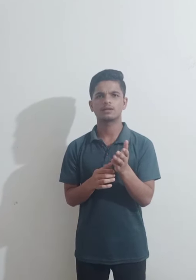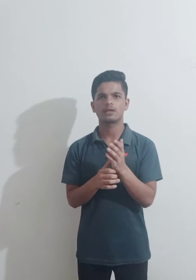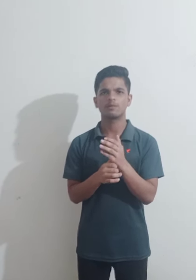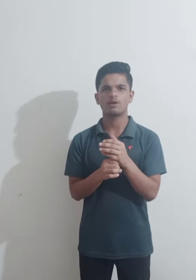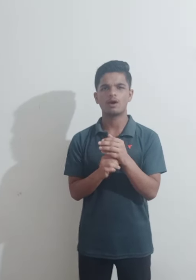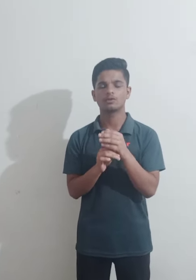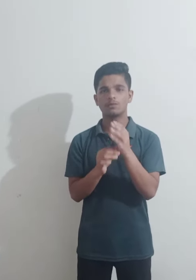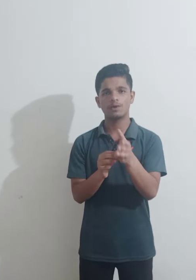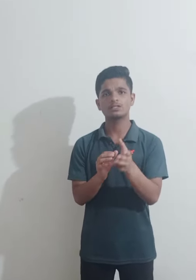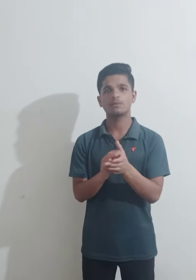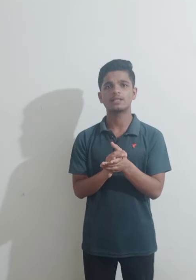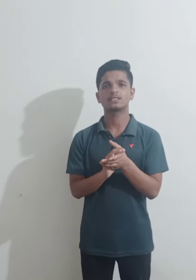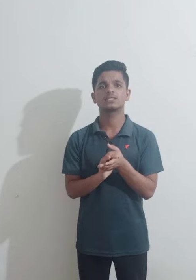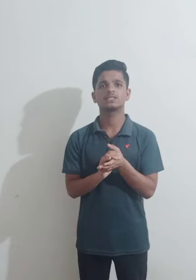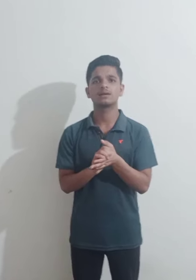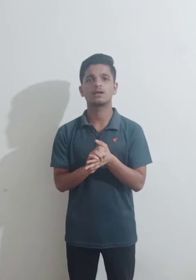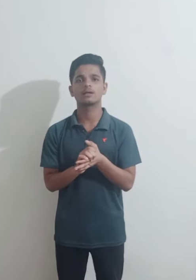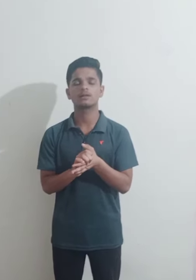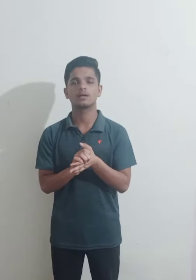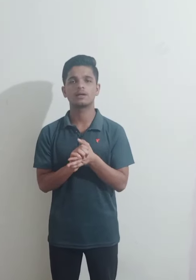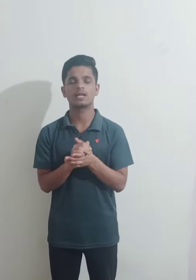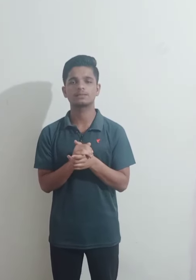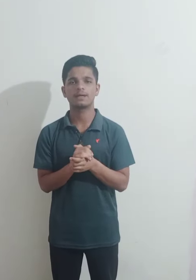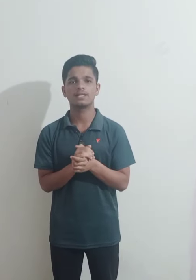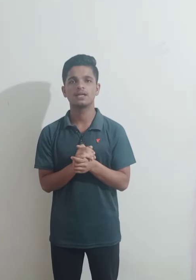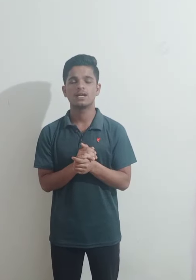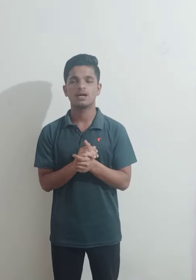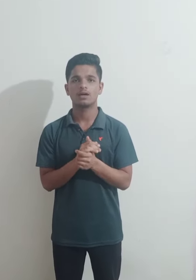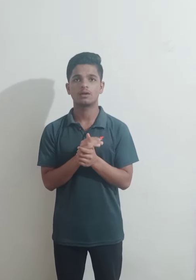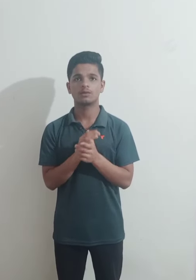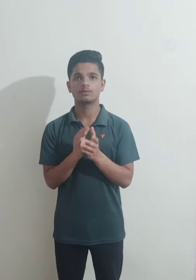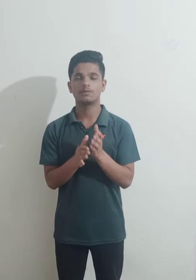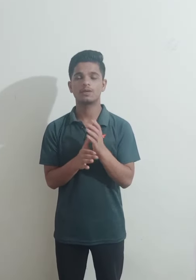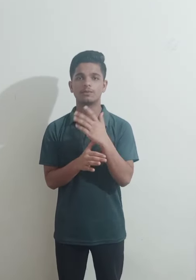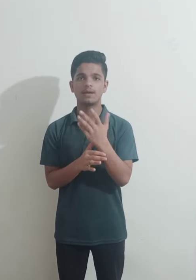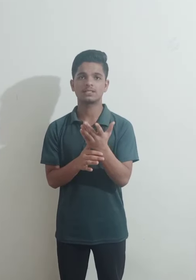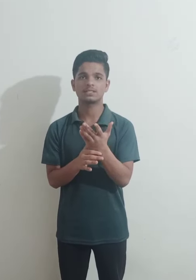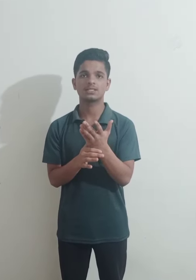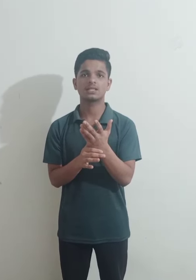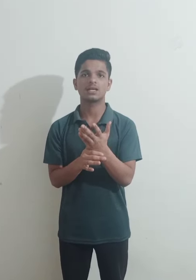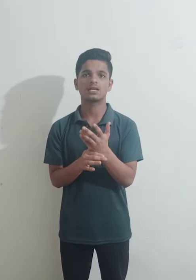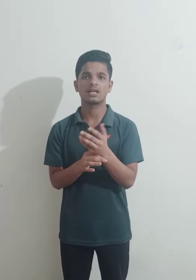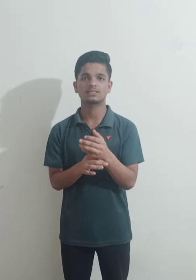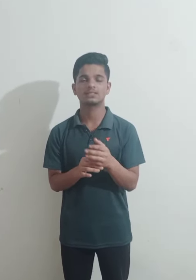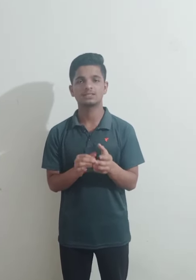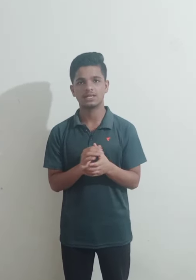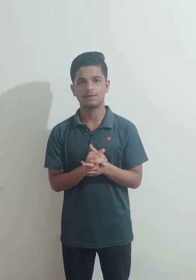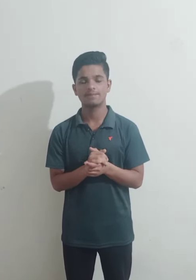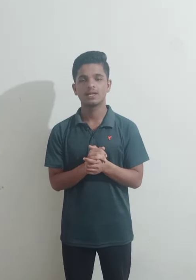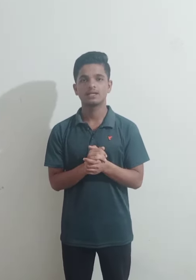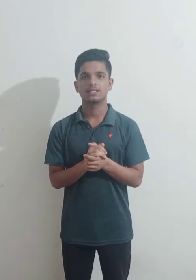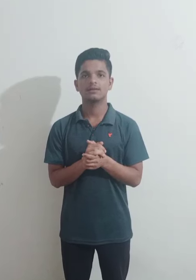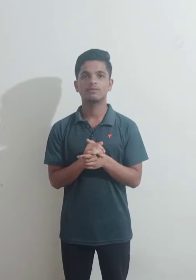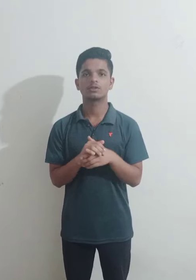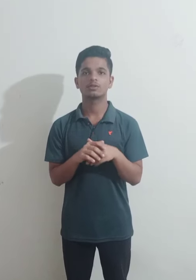how the ways of accessing the class file the ways of accessing the classes in Java. Then fourth one is